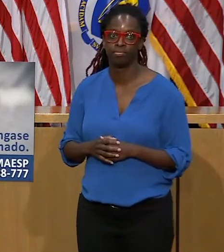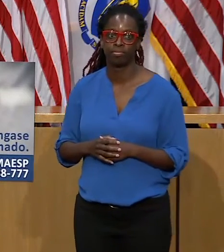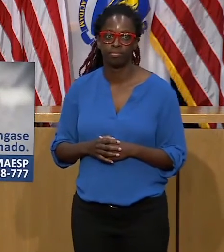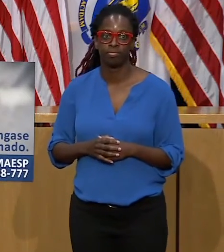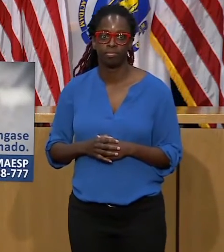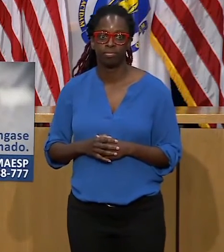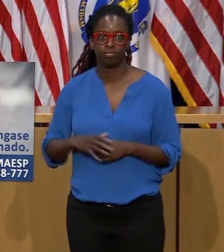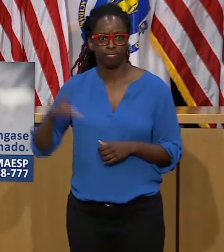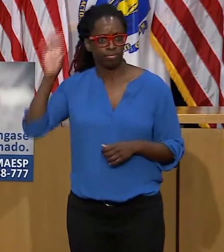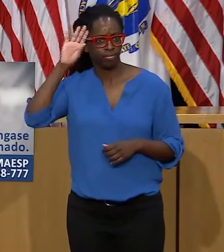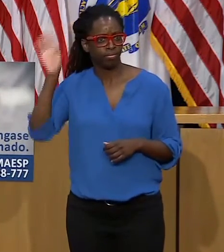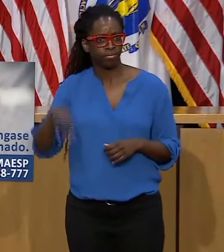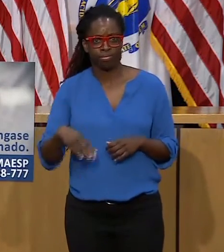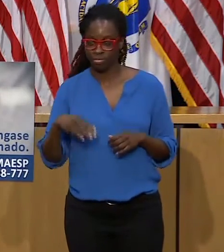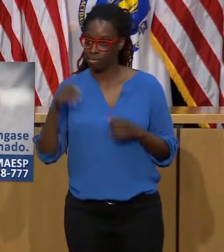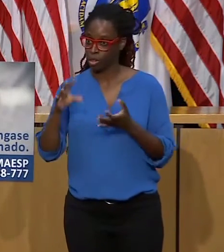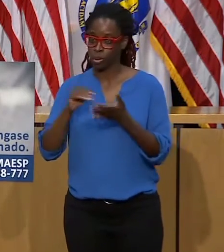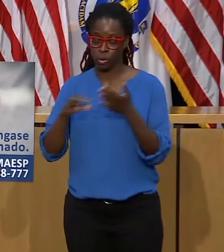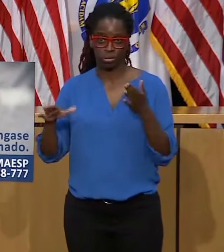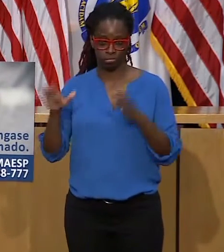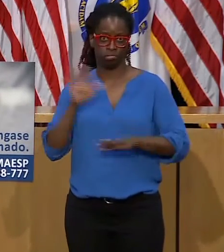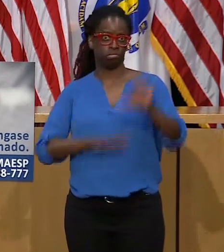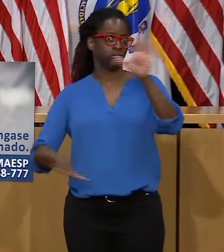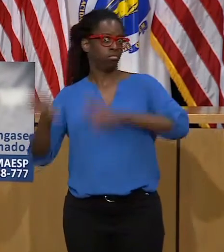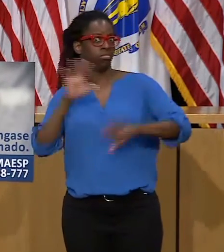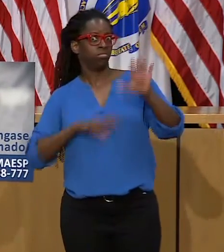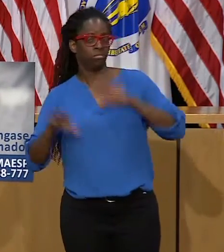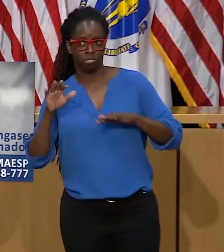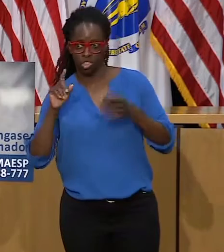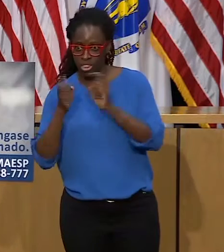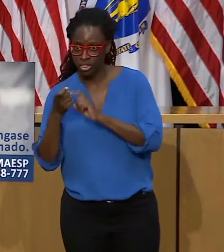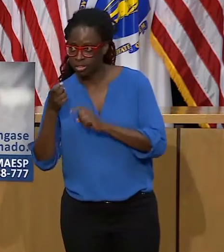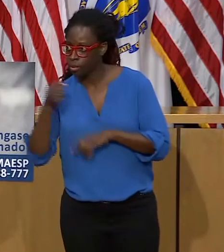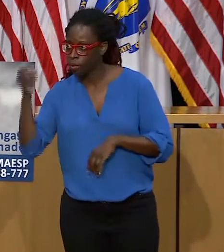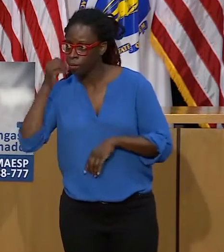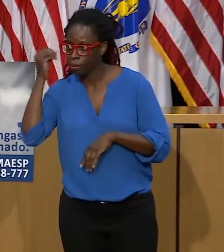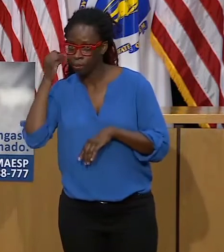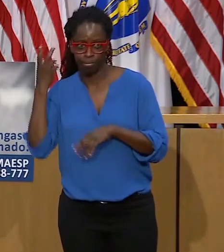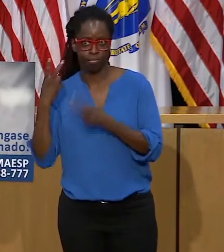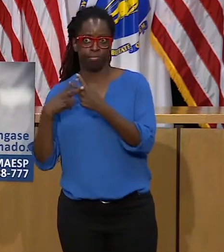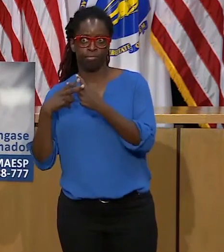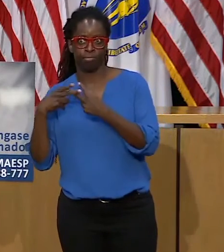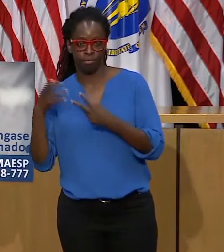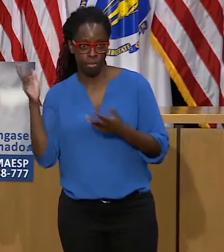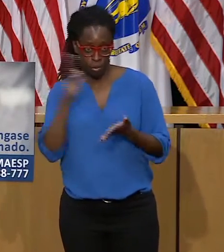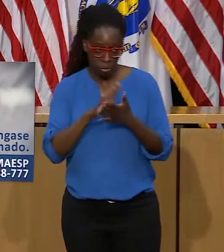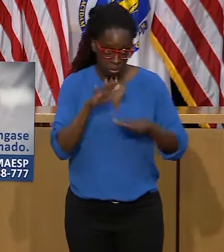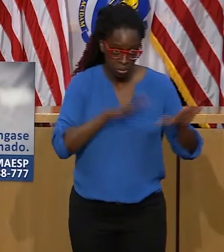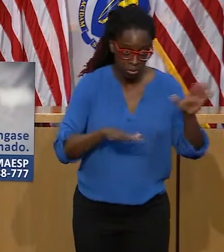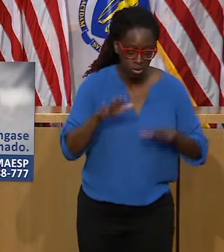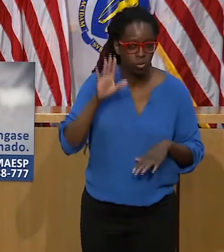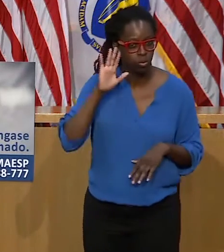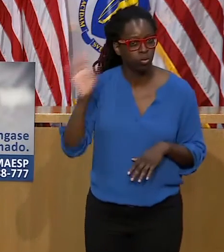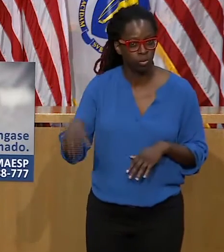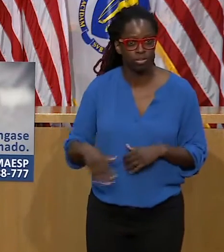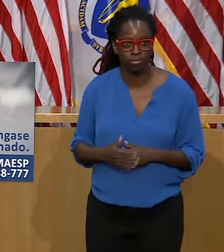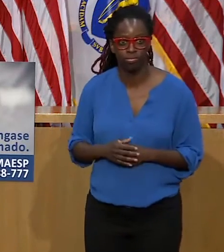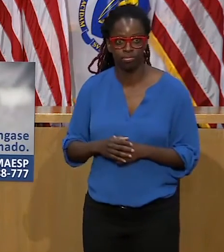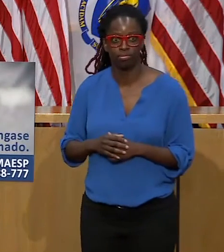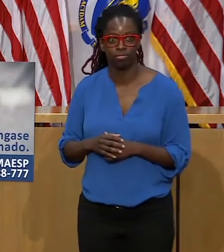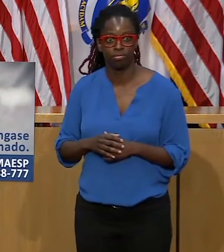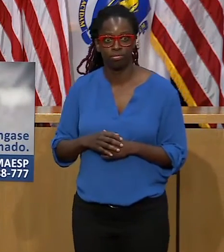sports, our students missed a lot this past spring, and it was hard for all of us to see them